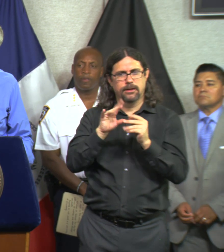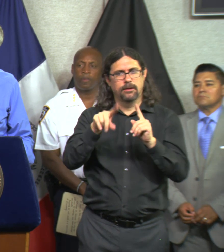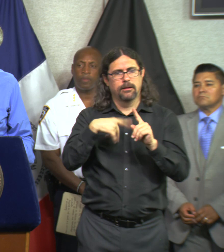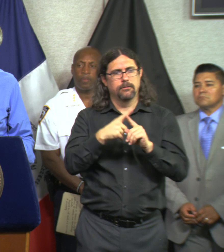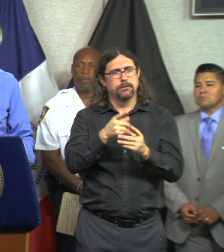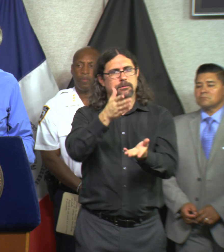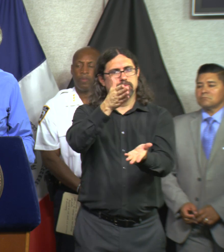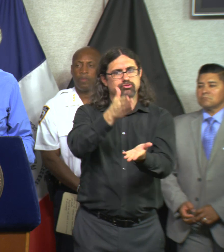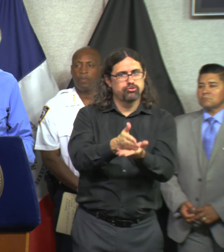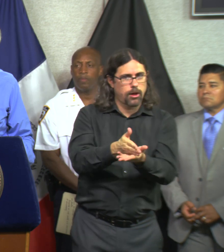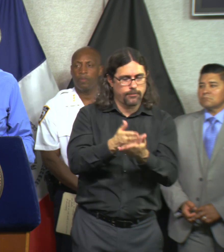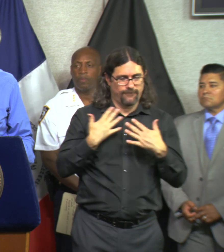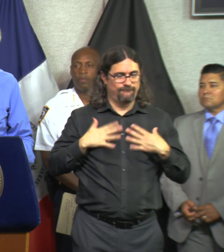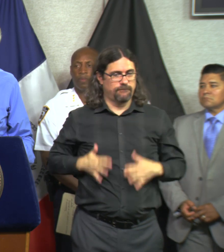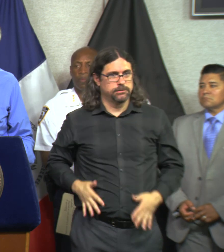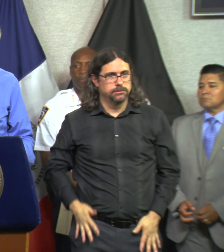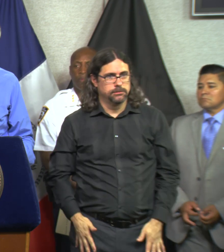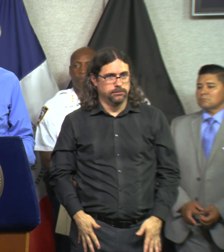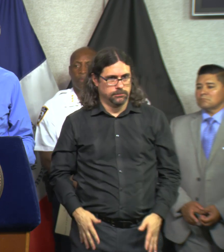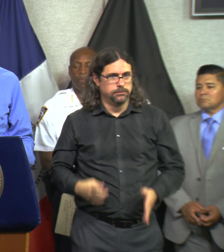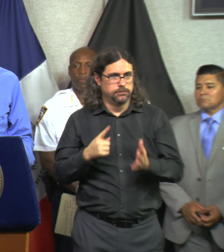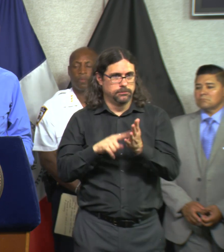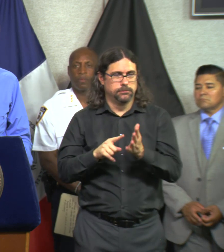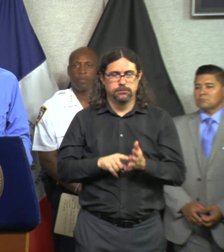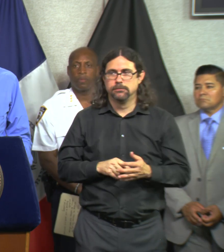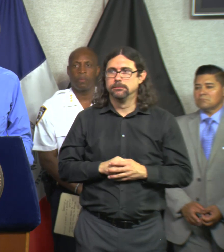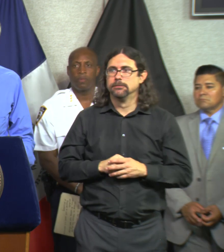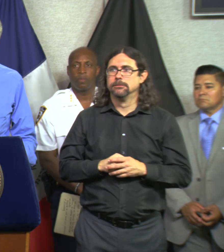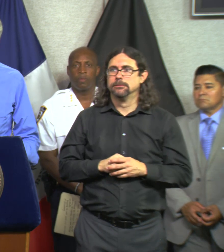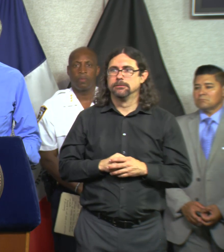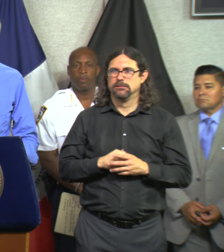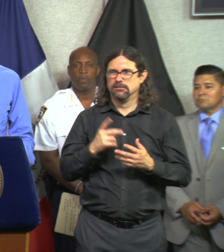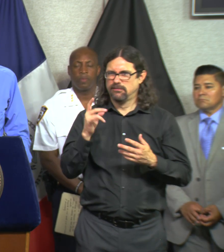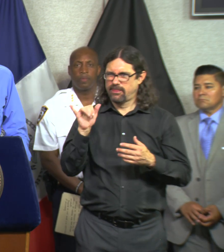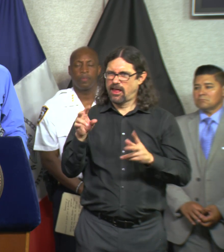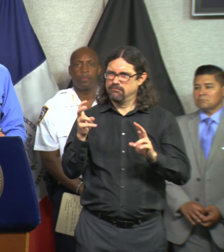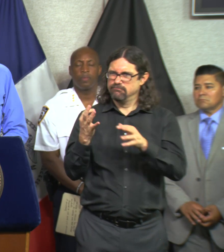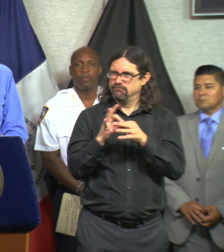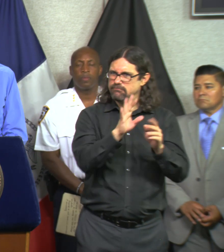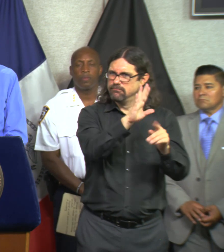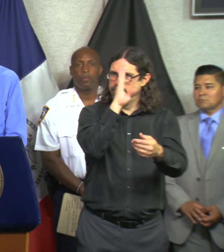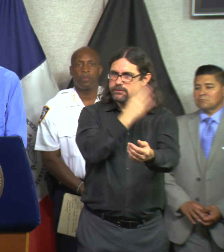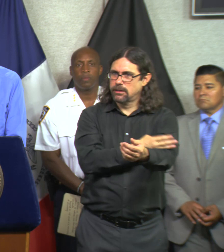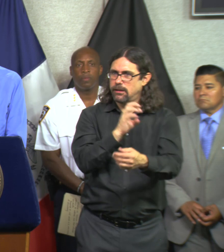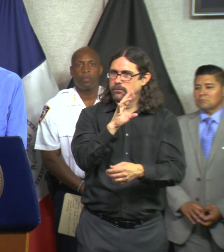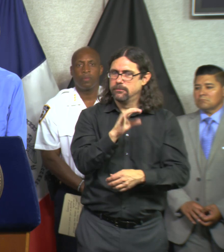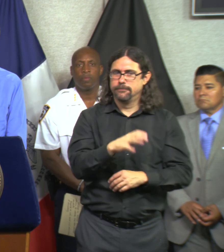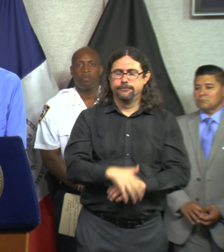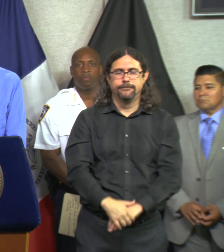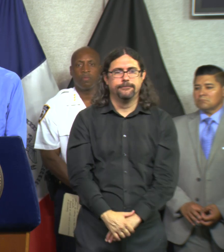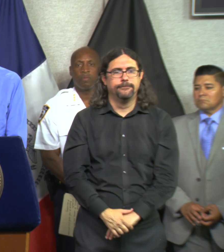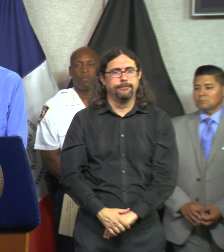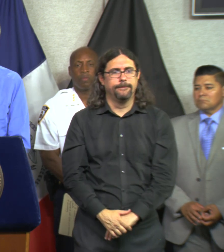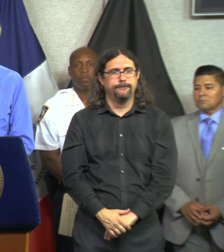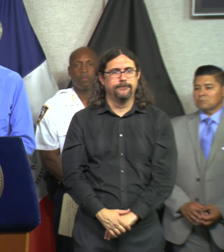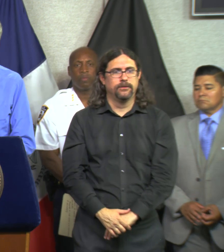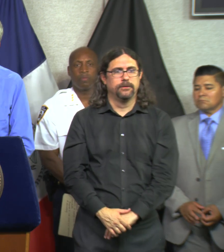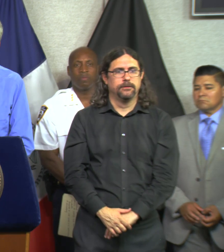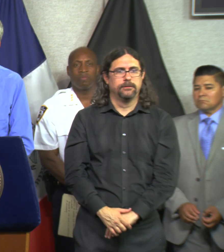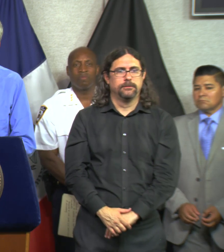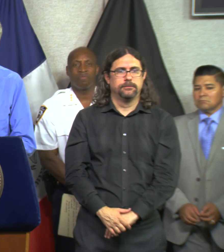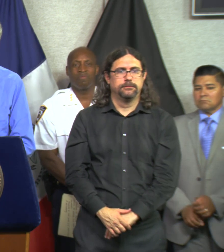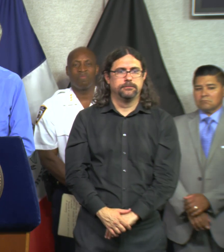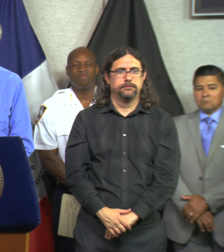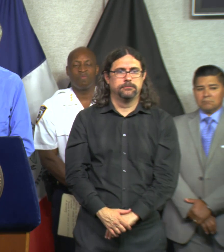you respond to those concerns that she's expressed? Oh, I don't disagree with that, and I don't think it's a contradiction with what I've said.